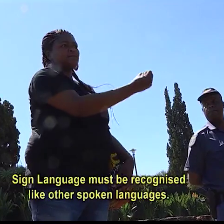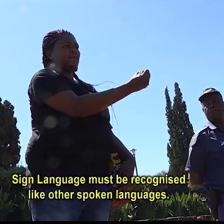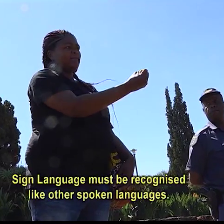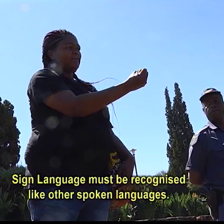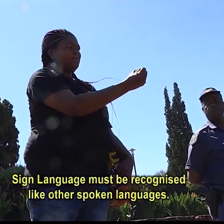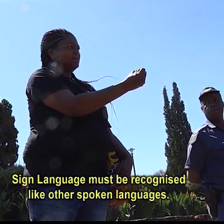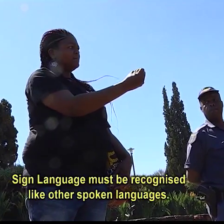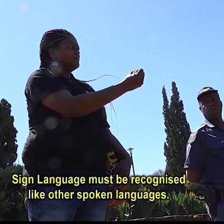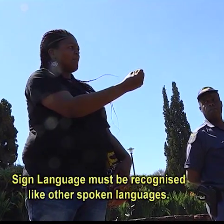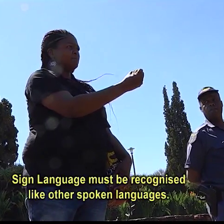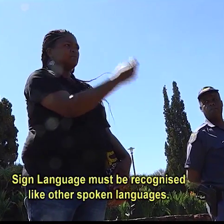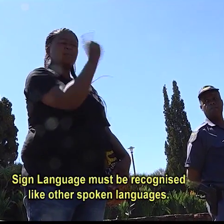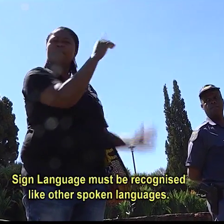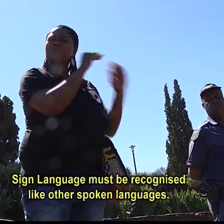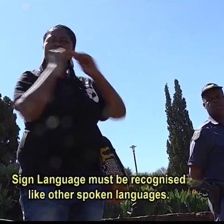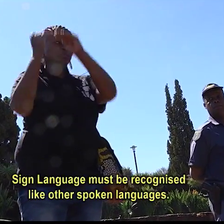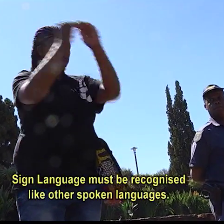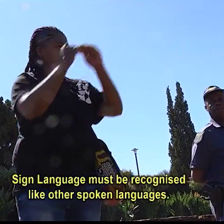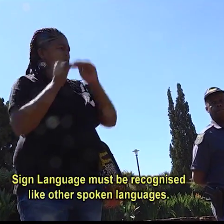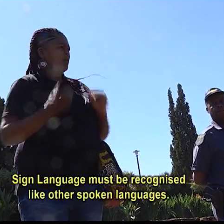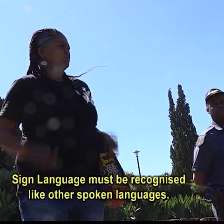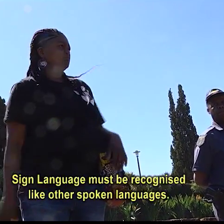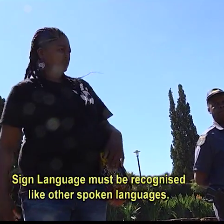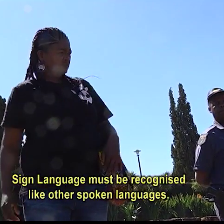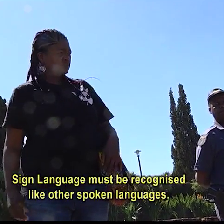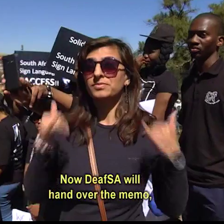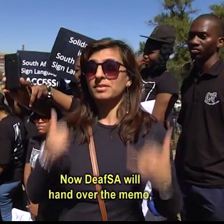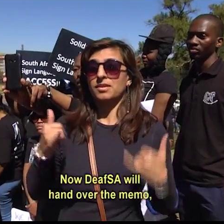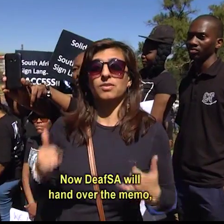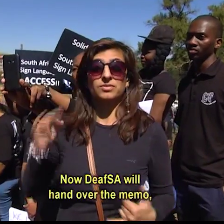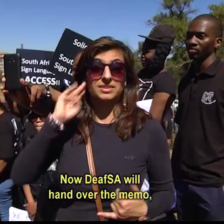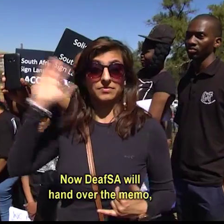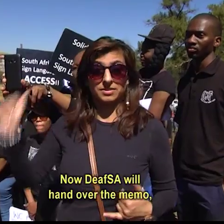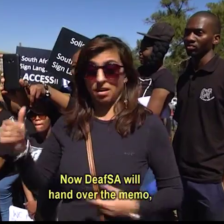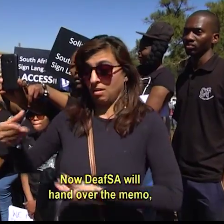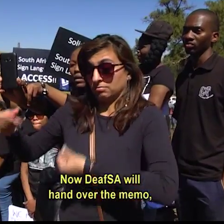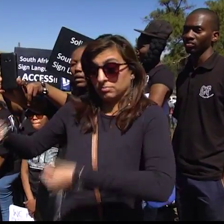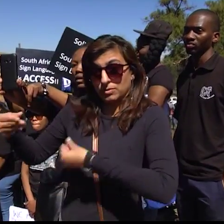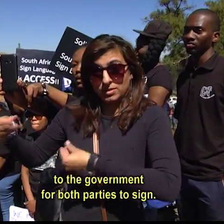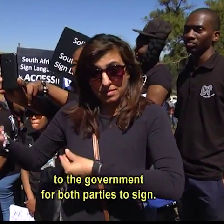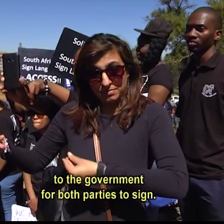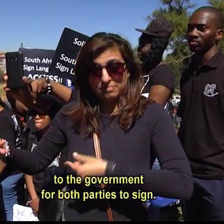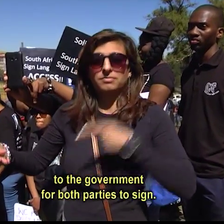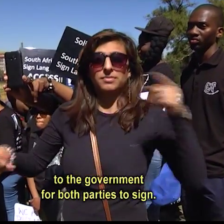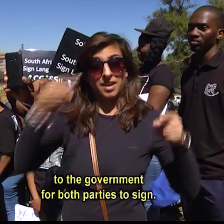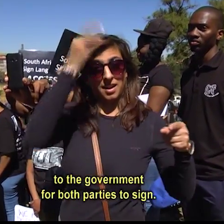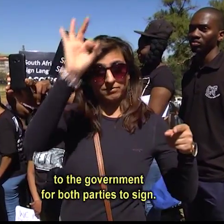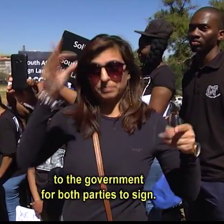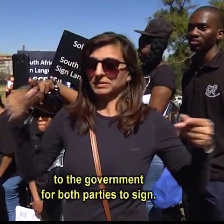Sign language must be recognized like other spoken languages. Now DeafSA will hand over the memo to the government for both parties